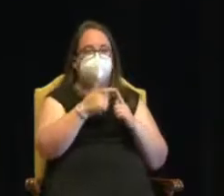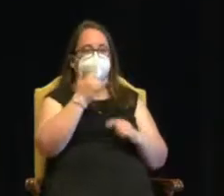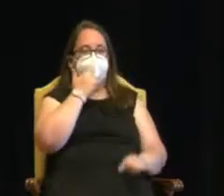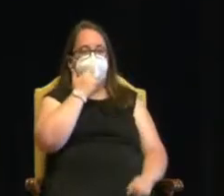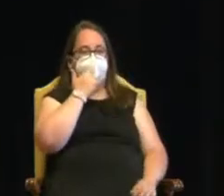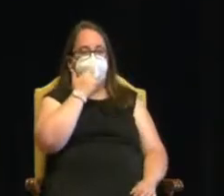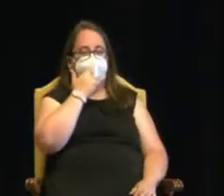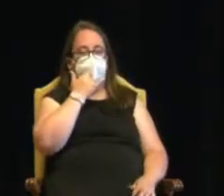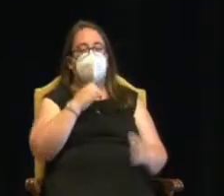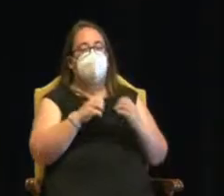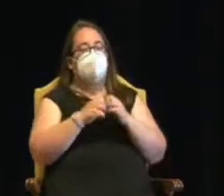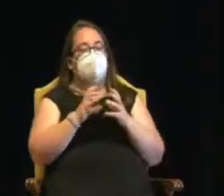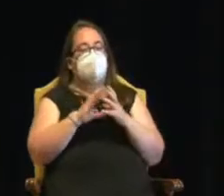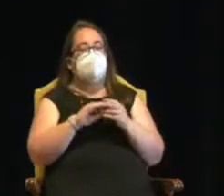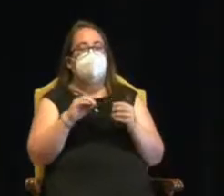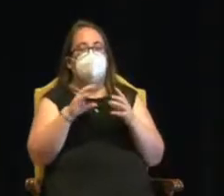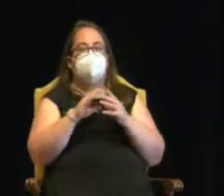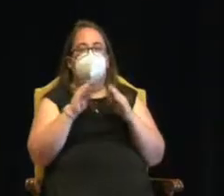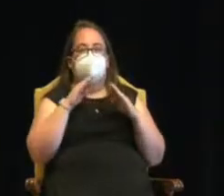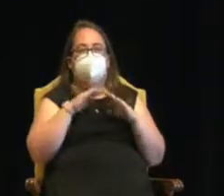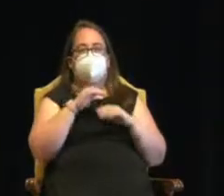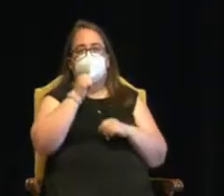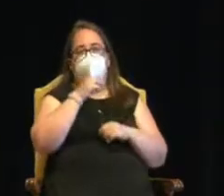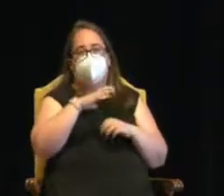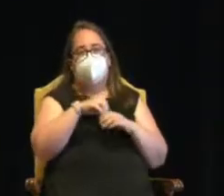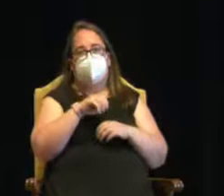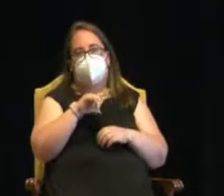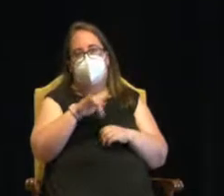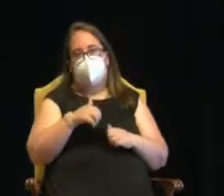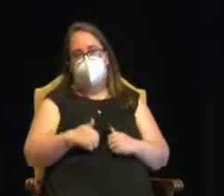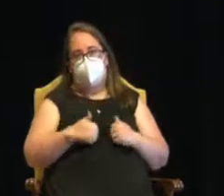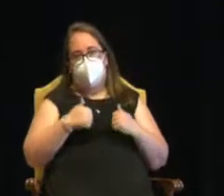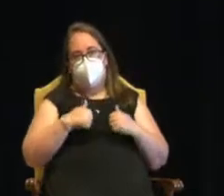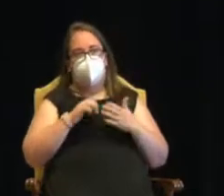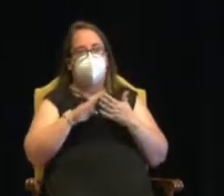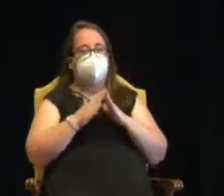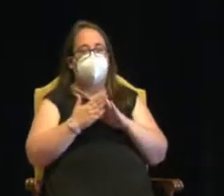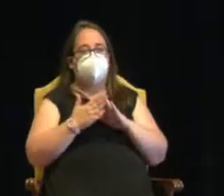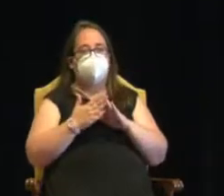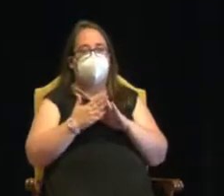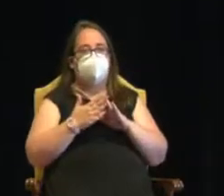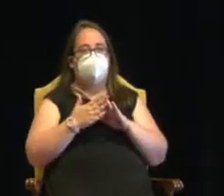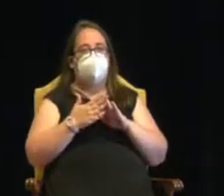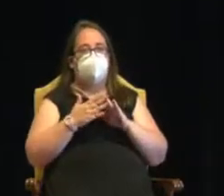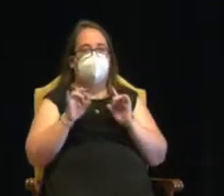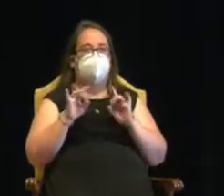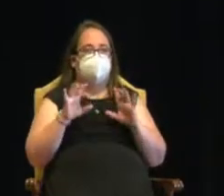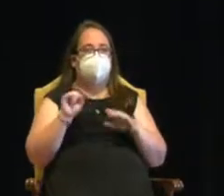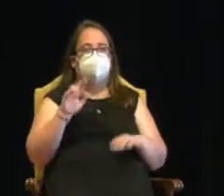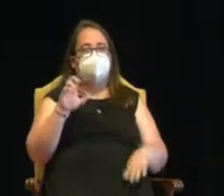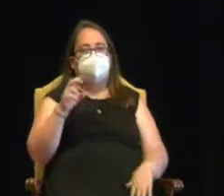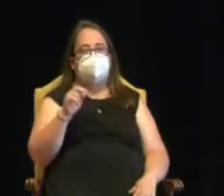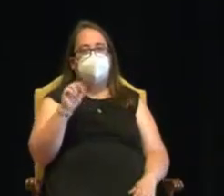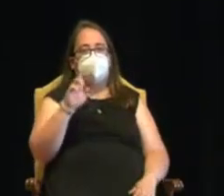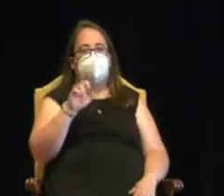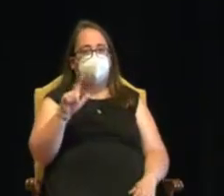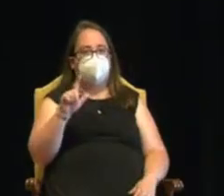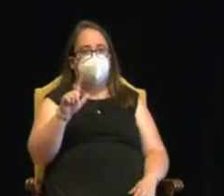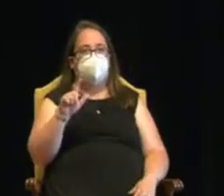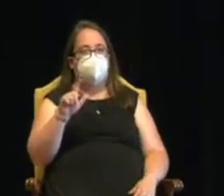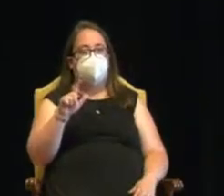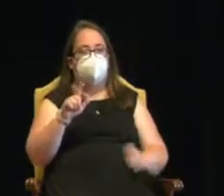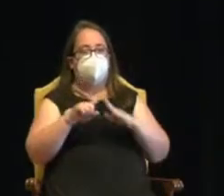it. And most of these stories center on women in public life who became pariahs. Sarah Marshall broke into